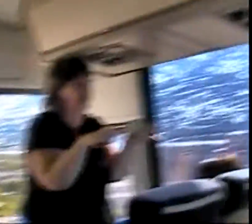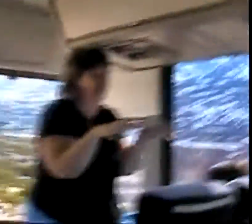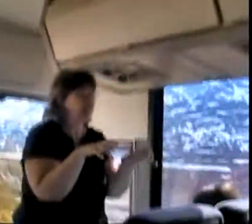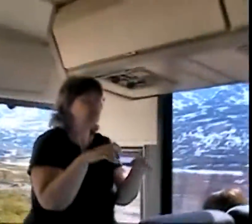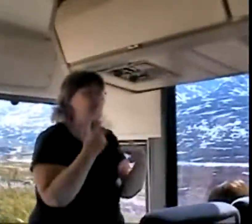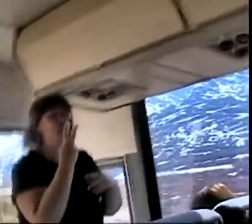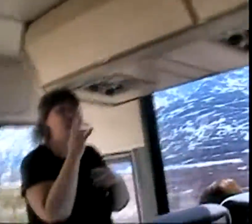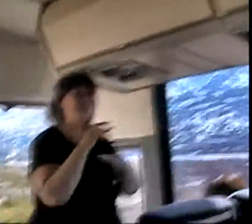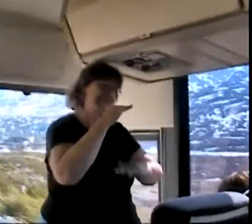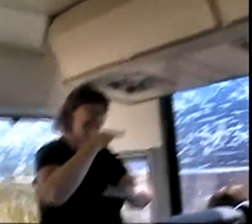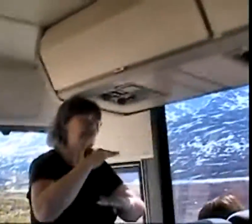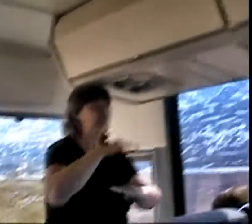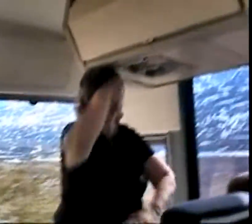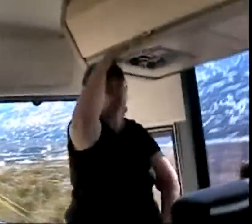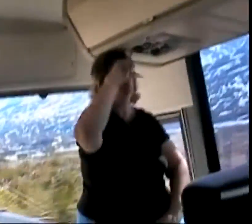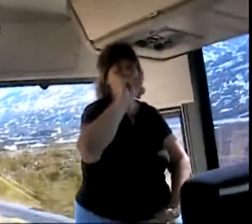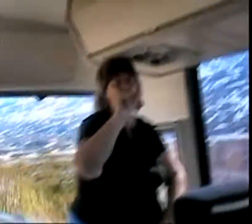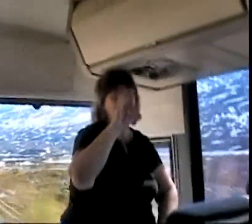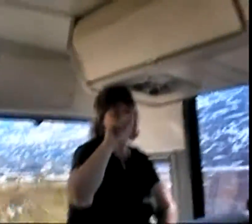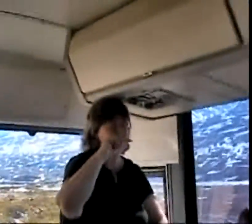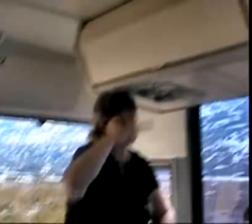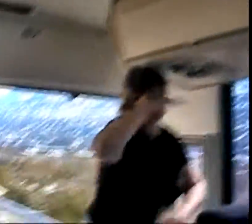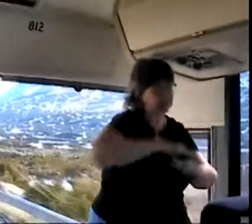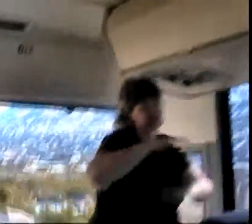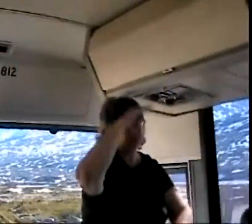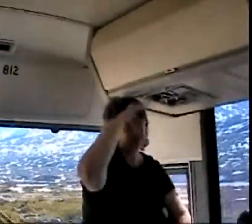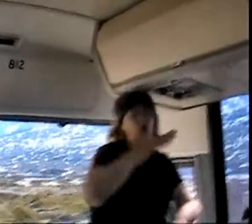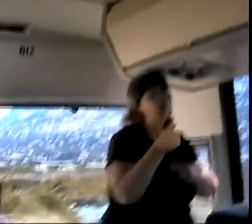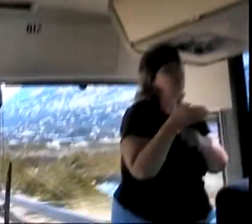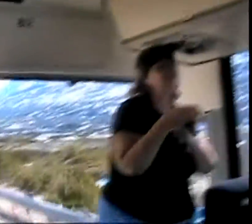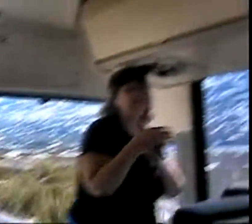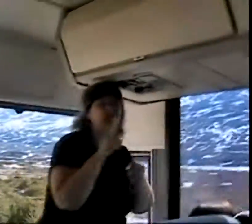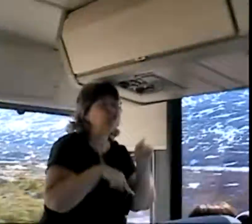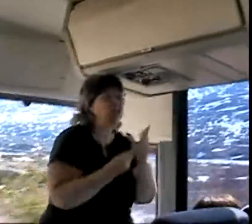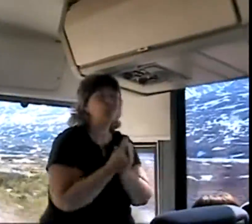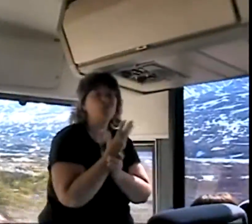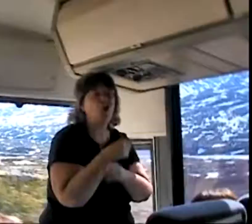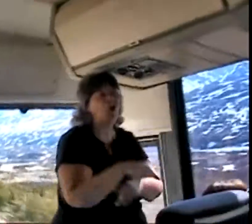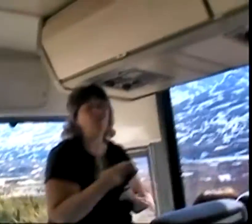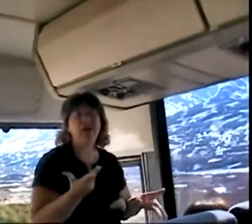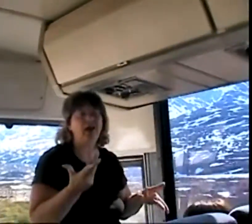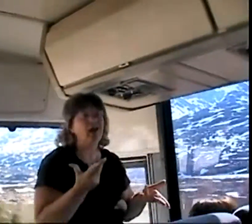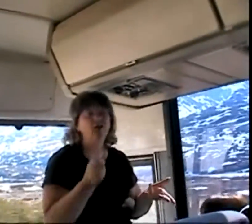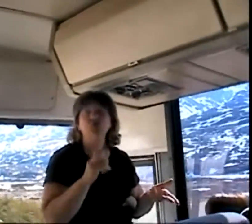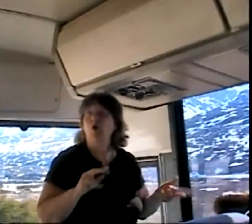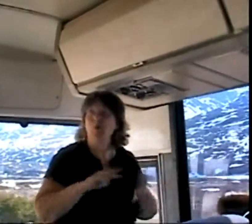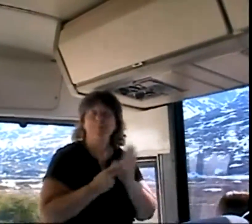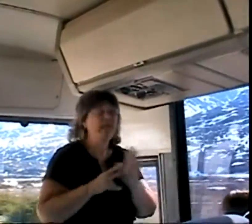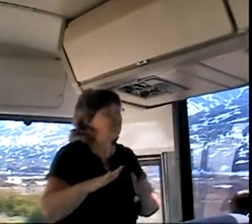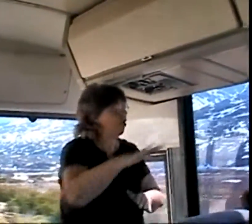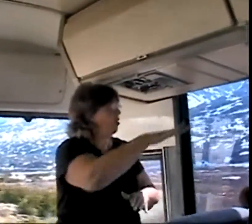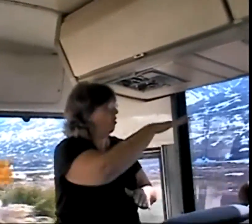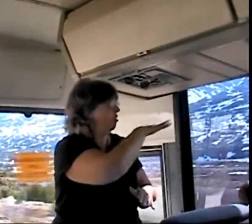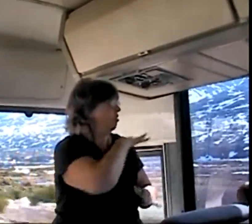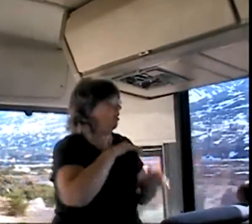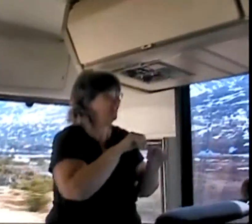feet to 20 feet deep. So fish can't grow. So all through here, pretty sterile